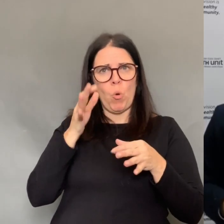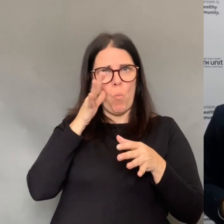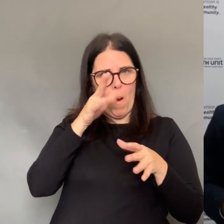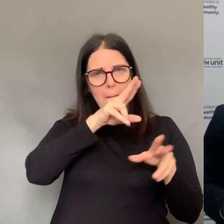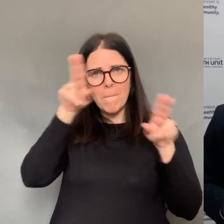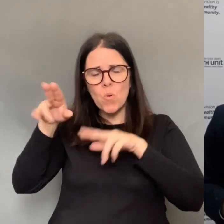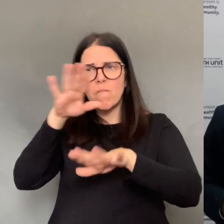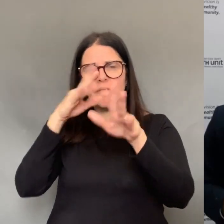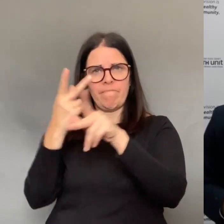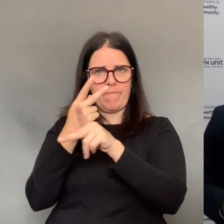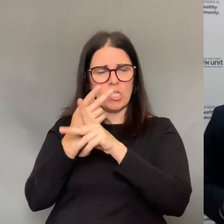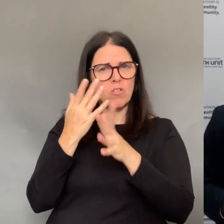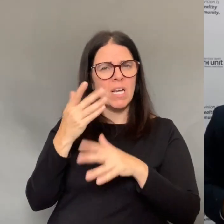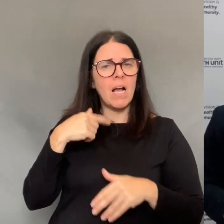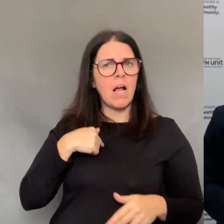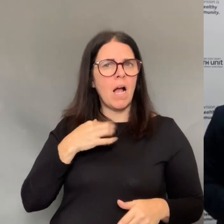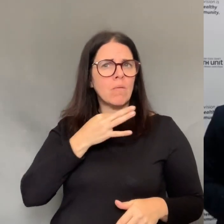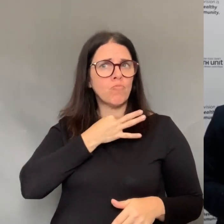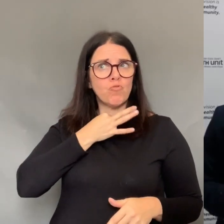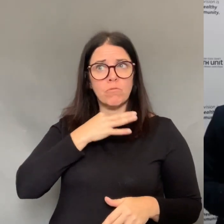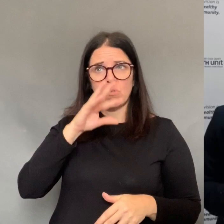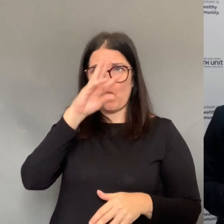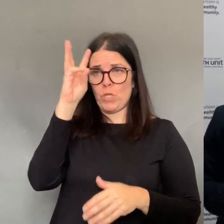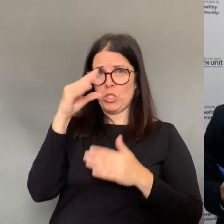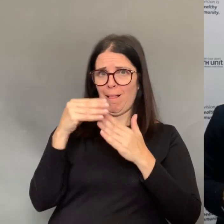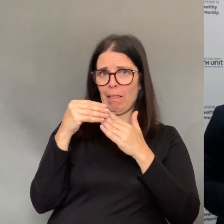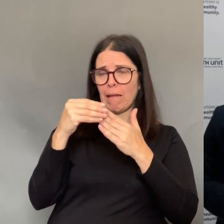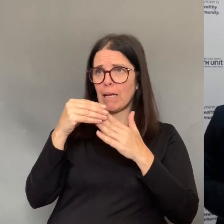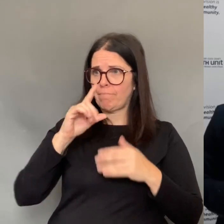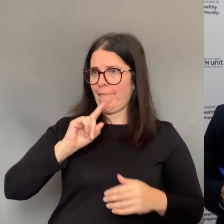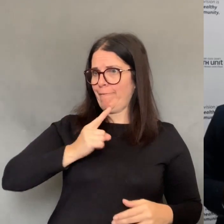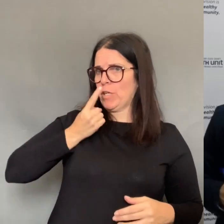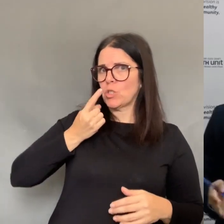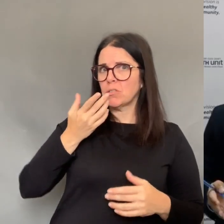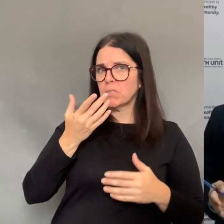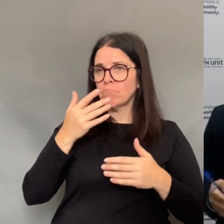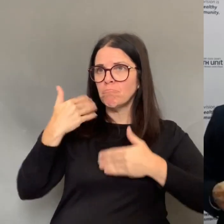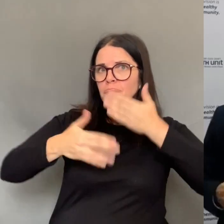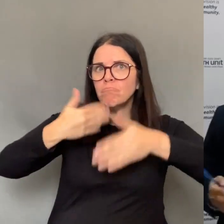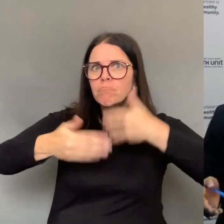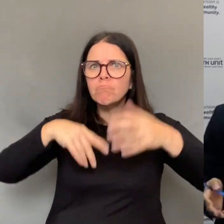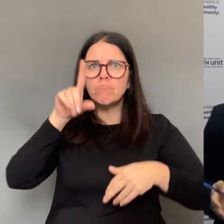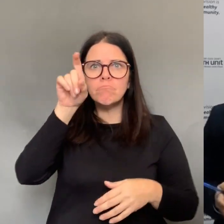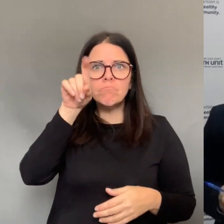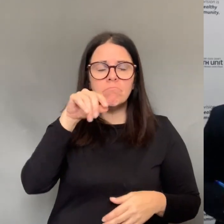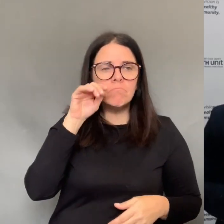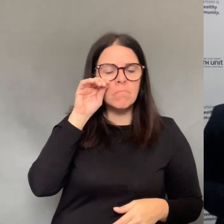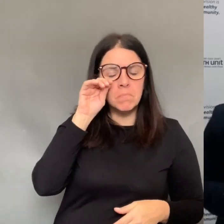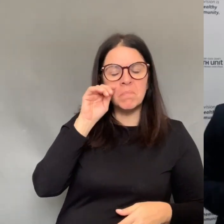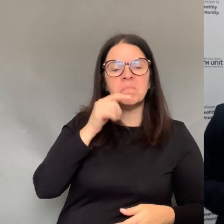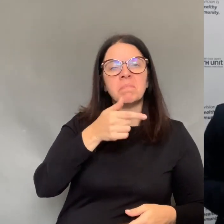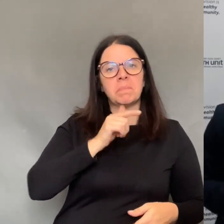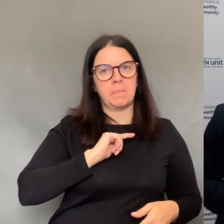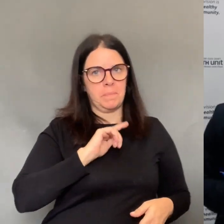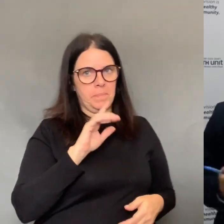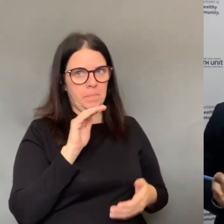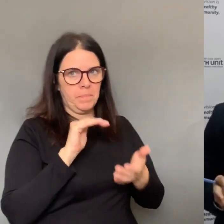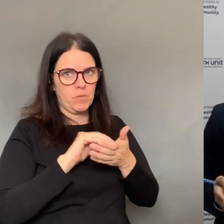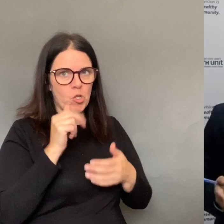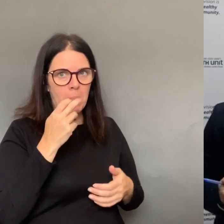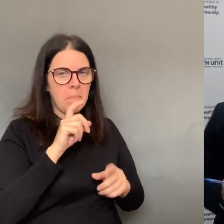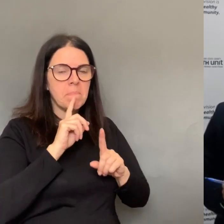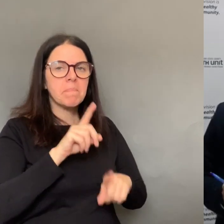yes, because it is something that is not open up anywhere else. There has